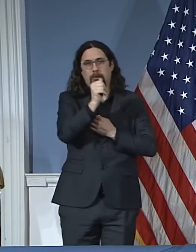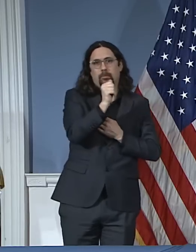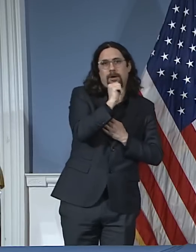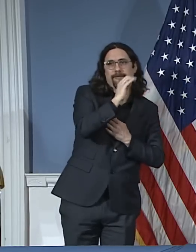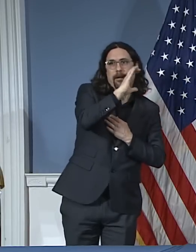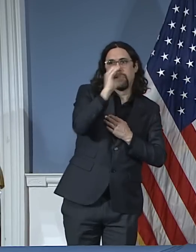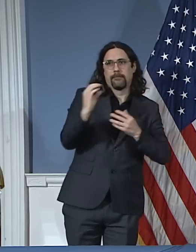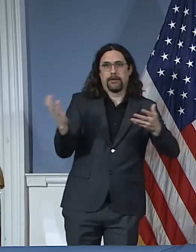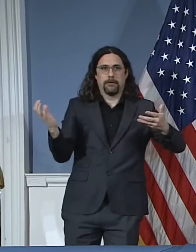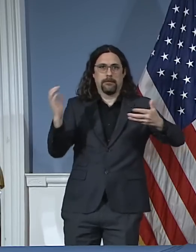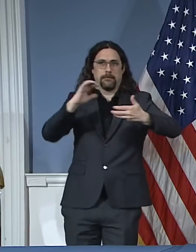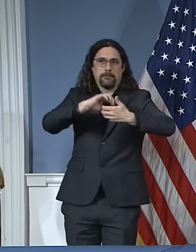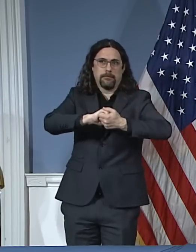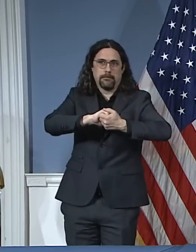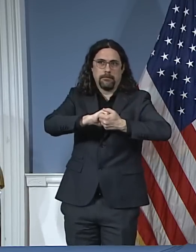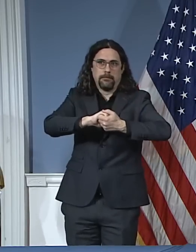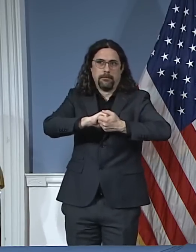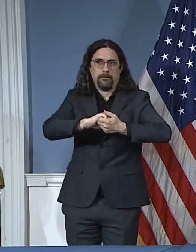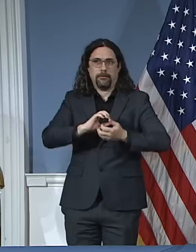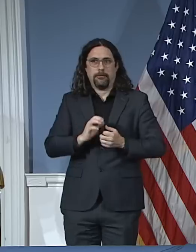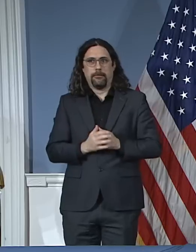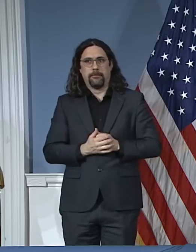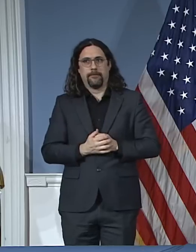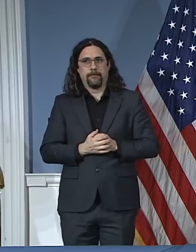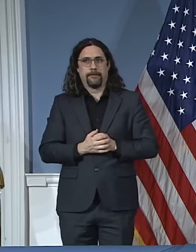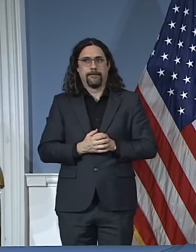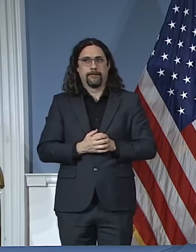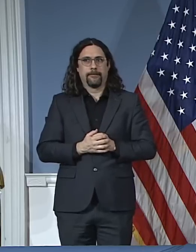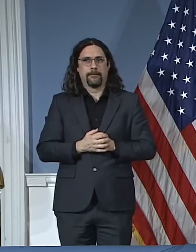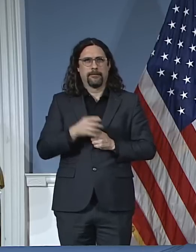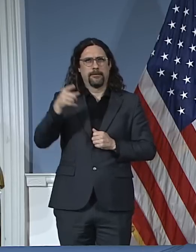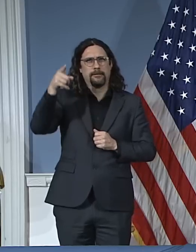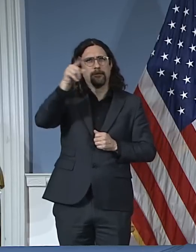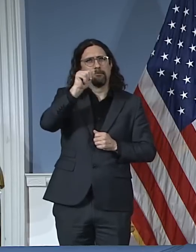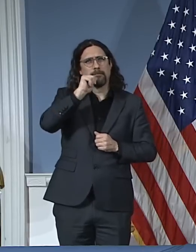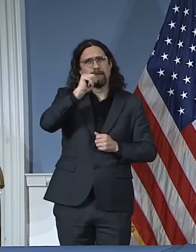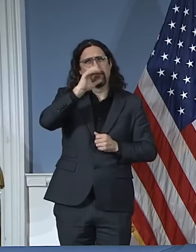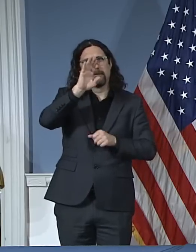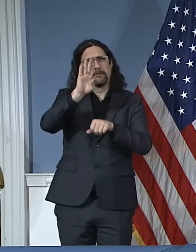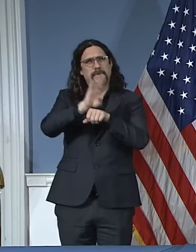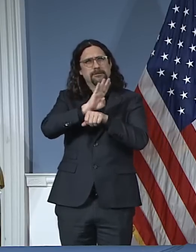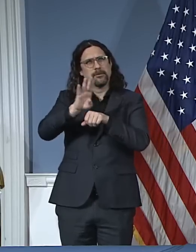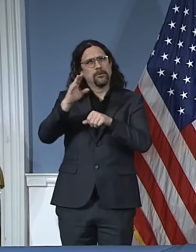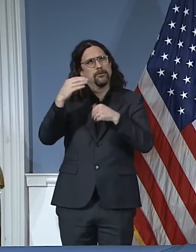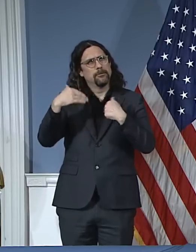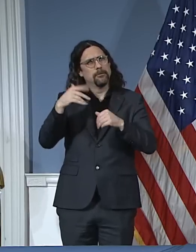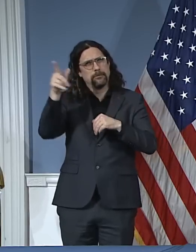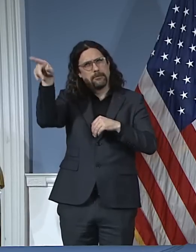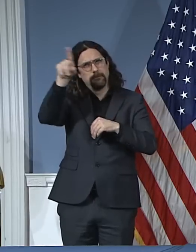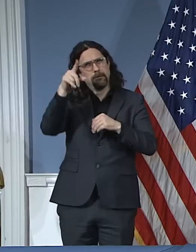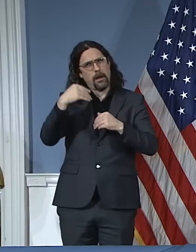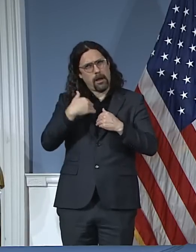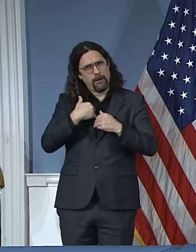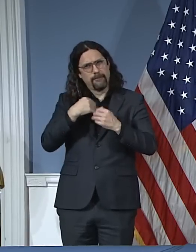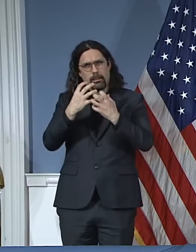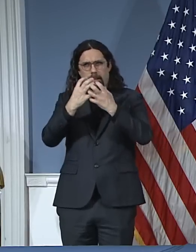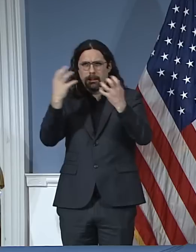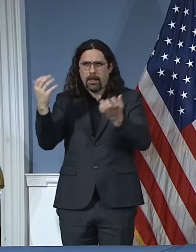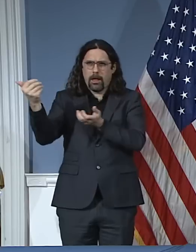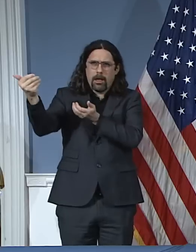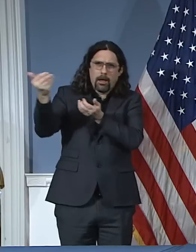help coming in. We have to build that into a truly organized, forceful effort to ensure